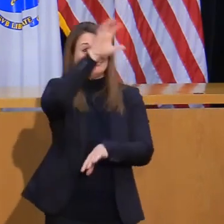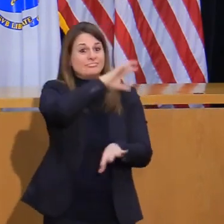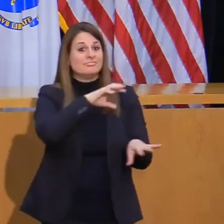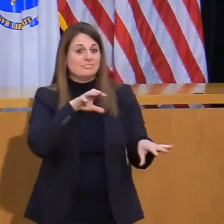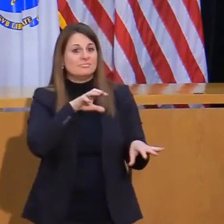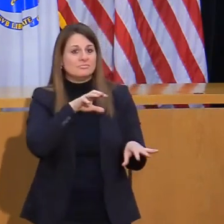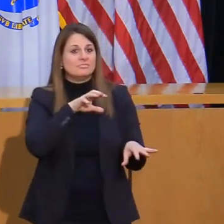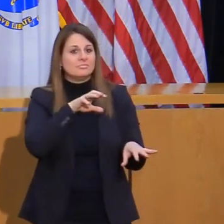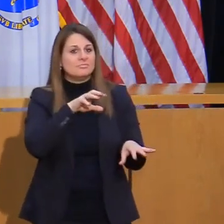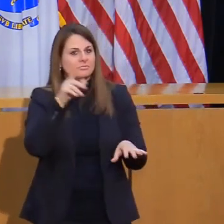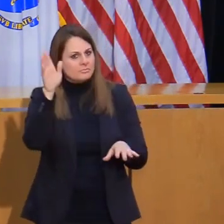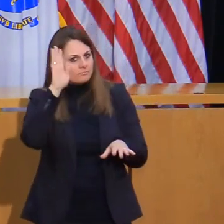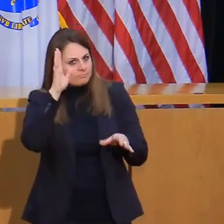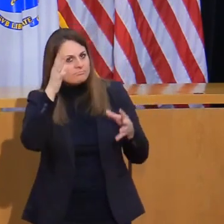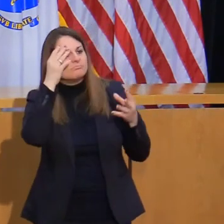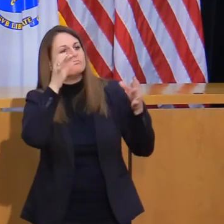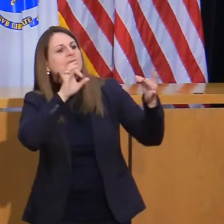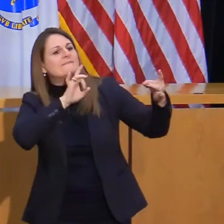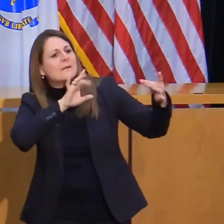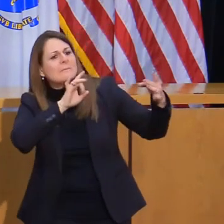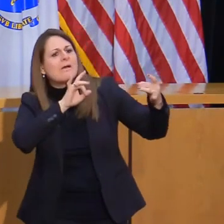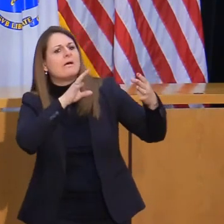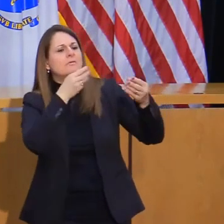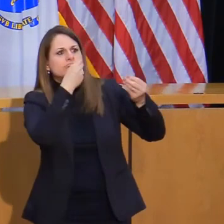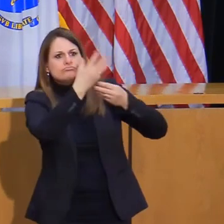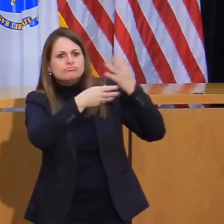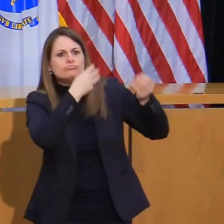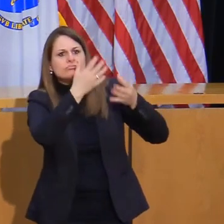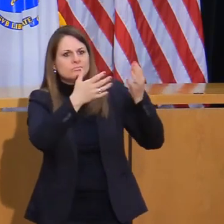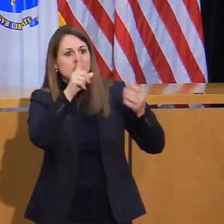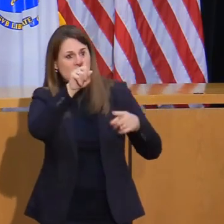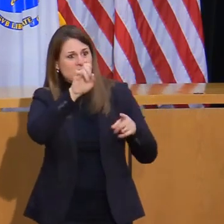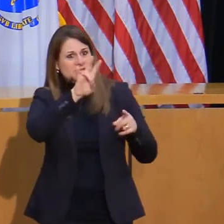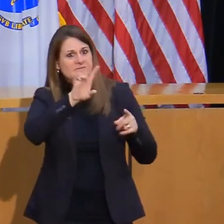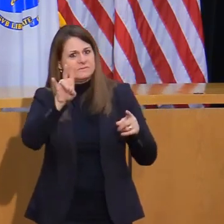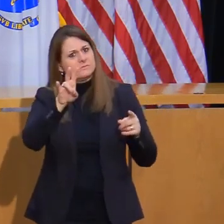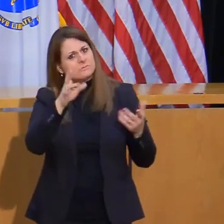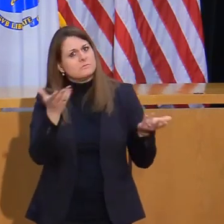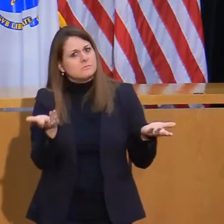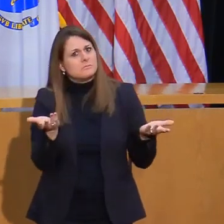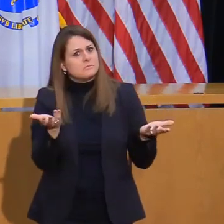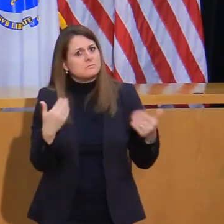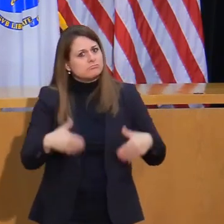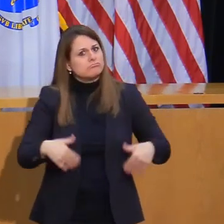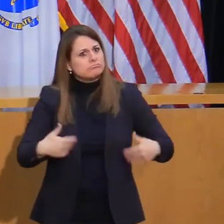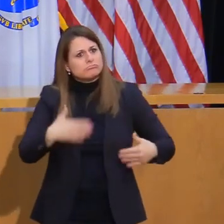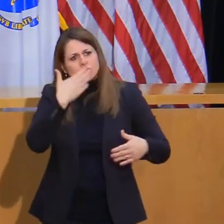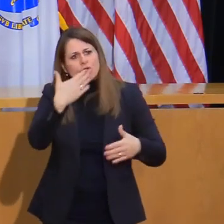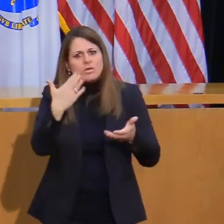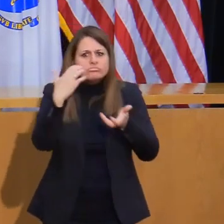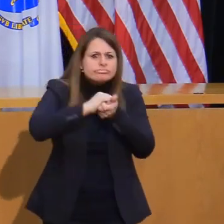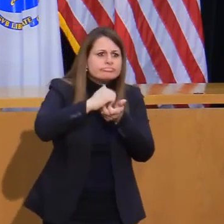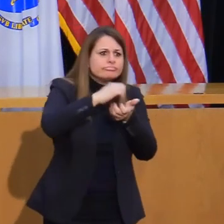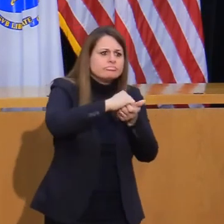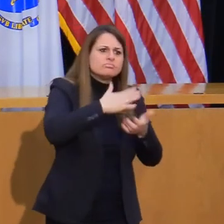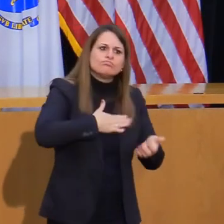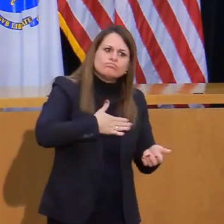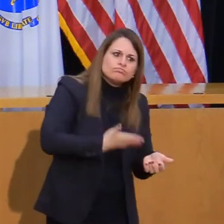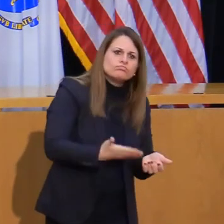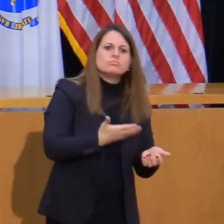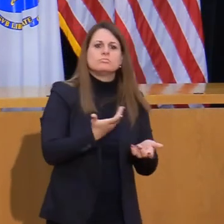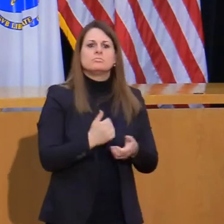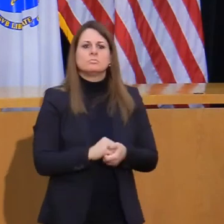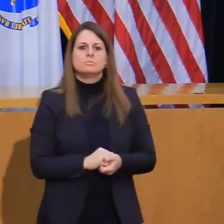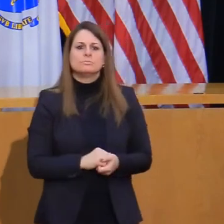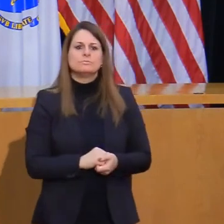program, and many districts that are currently doing it, and it's been a tremendous asset to them in providing kind of a